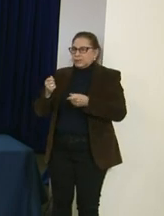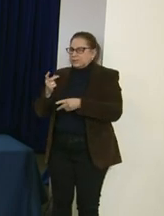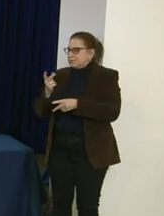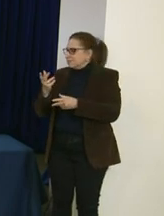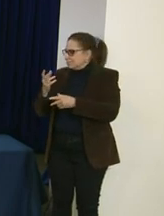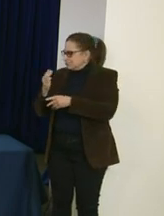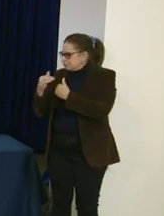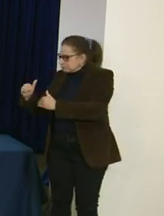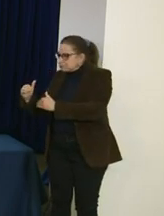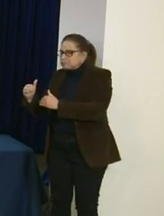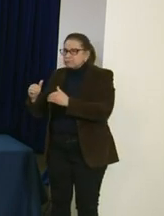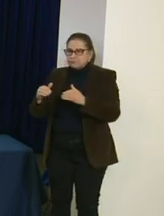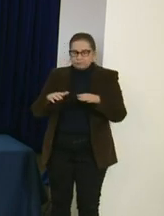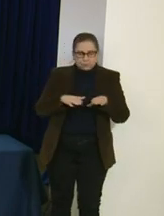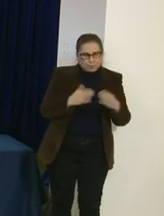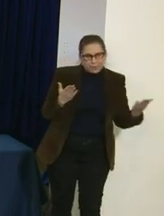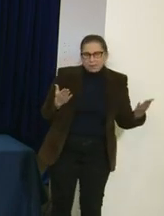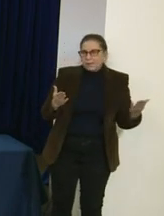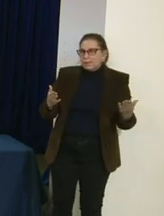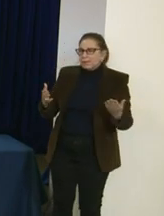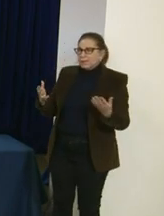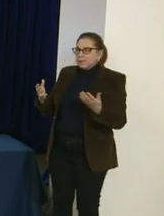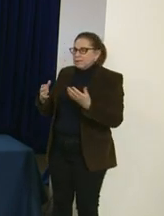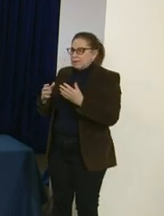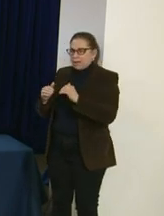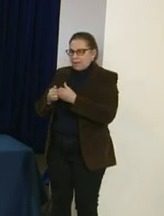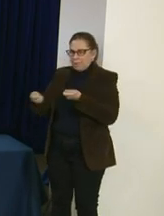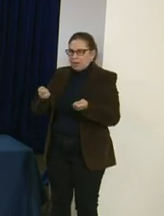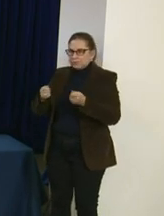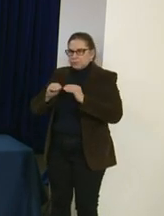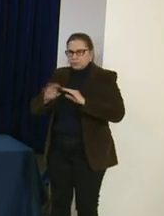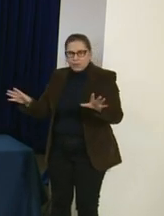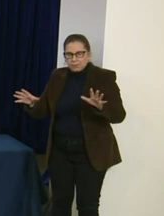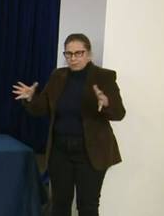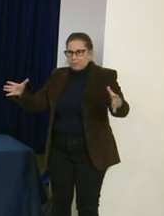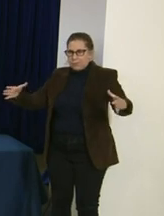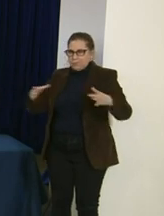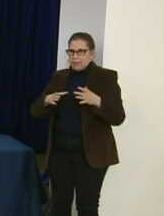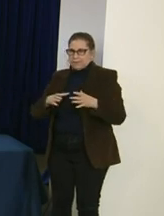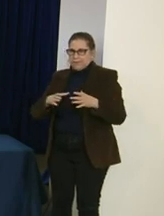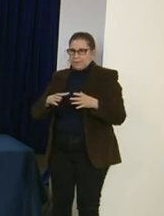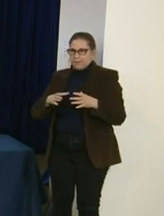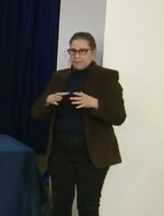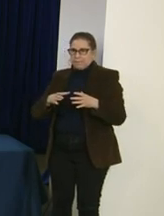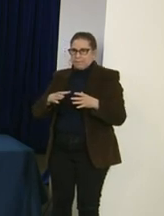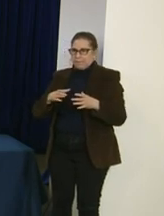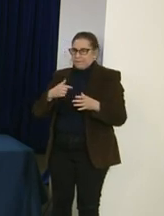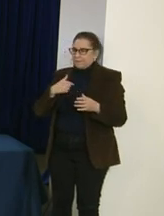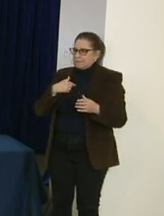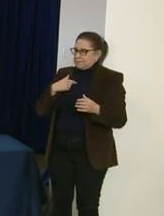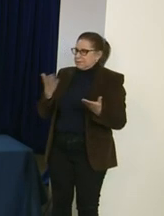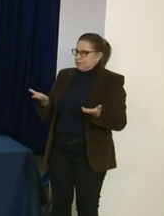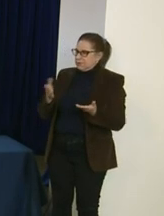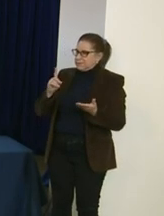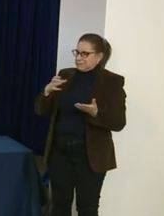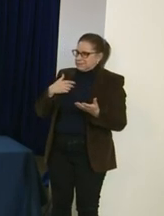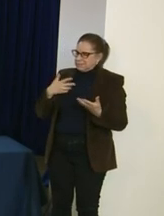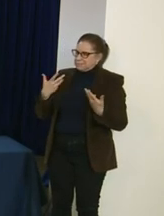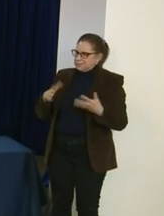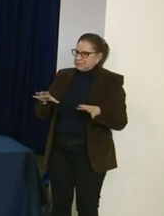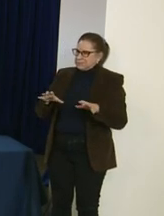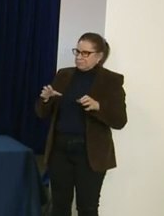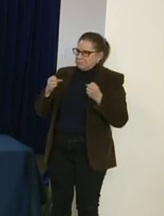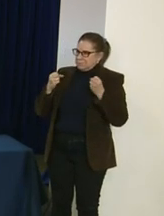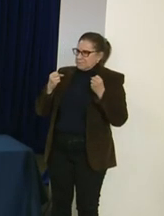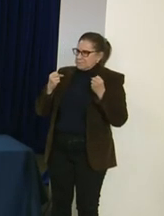virus. And what we've done in the district, we've done many things, including closing school